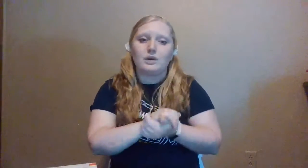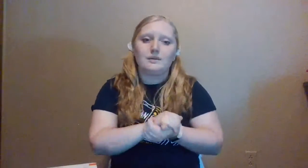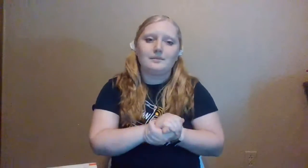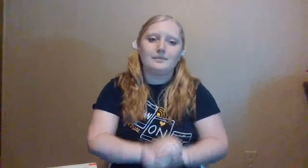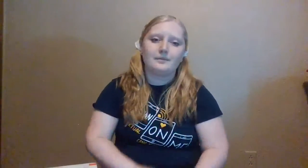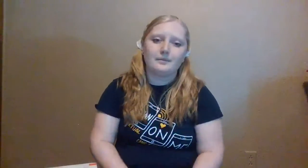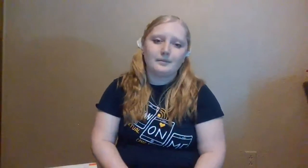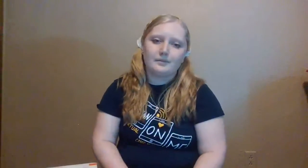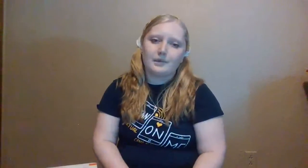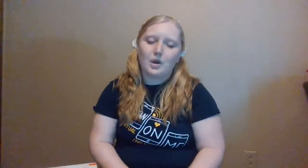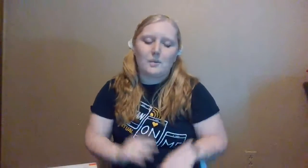school.